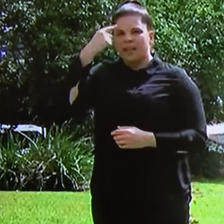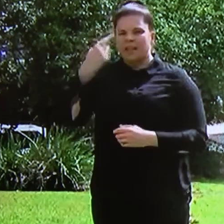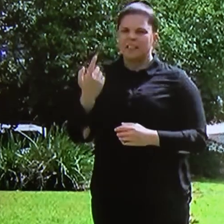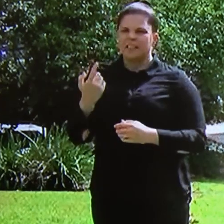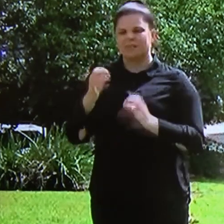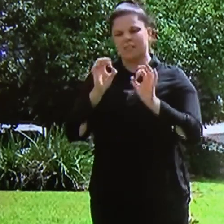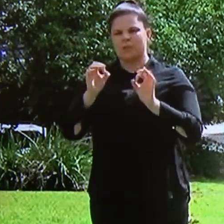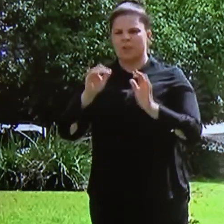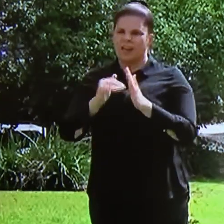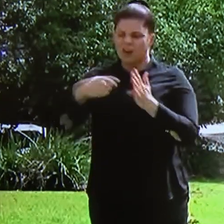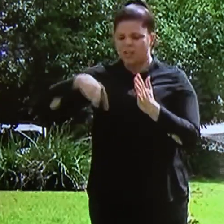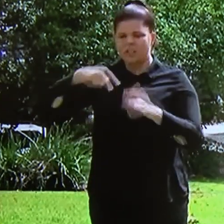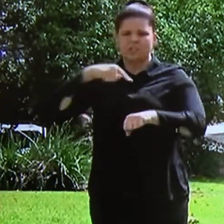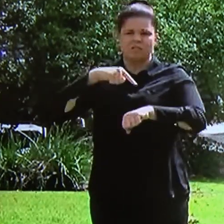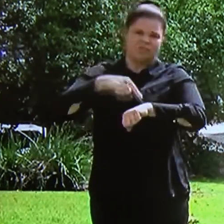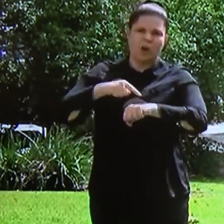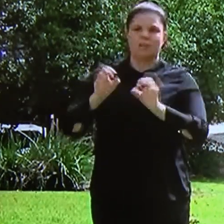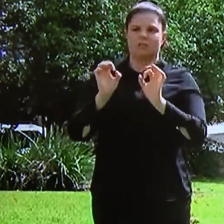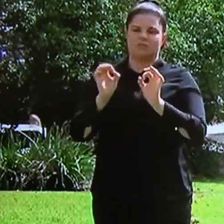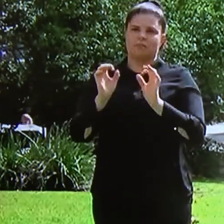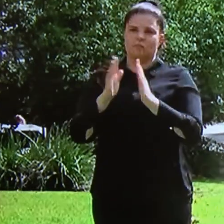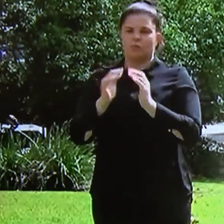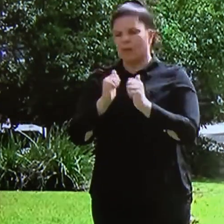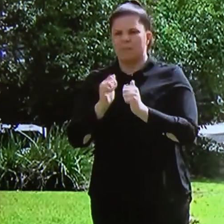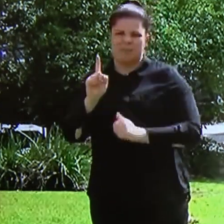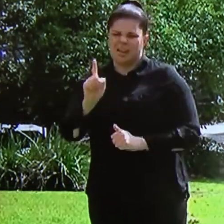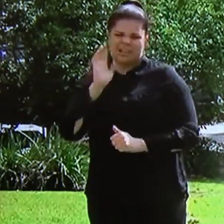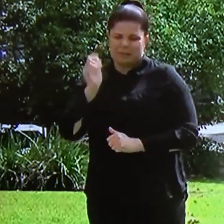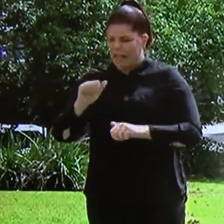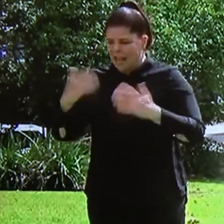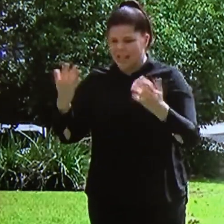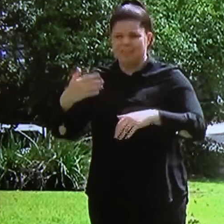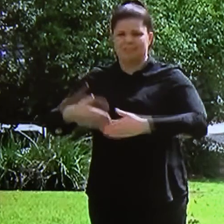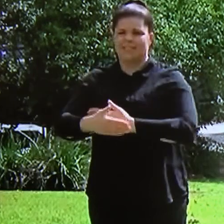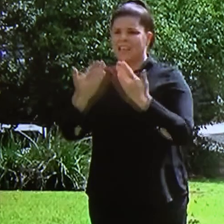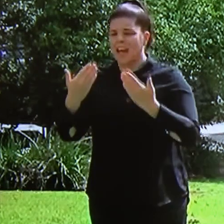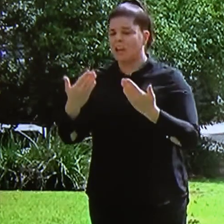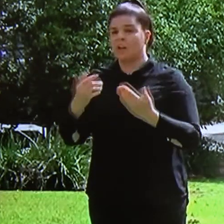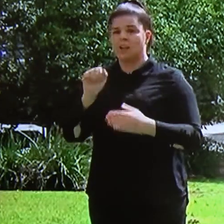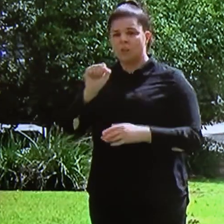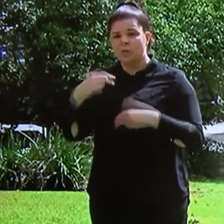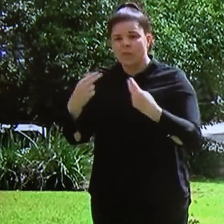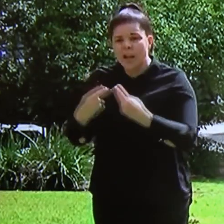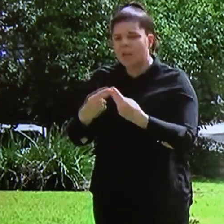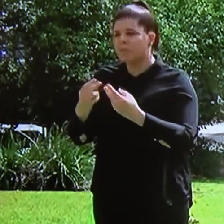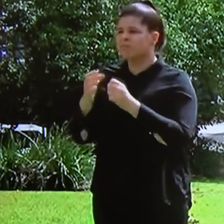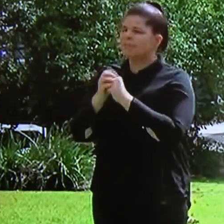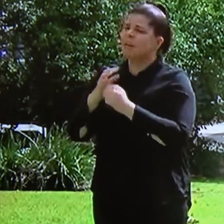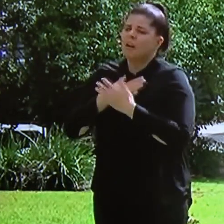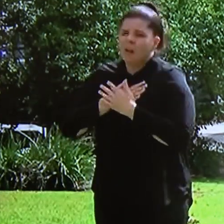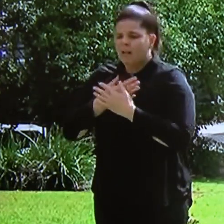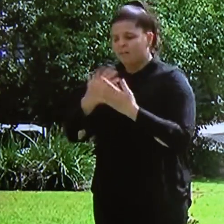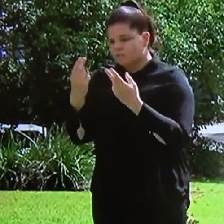particularly at this time of the year, but any time, when you lose a family member, it changes your life forever. So to